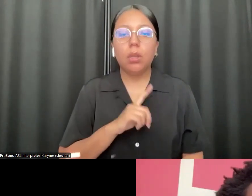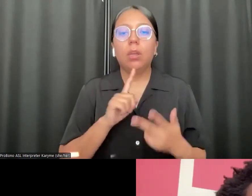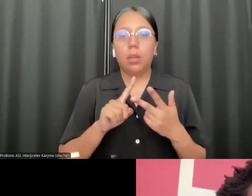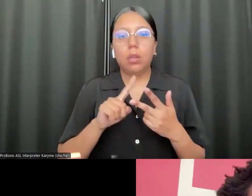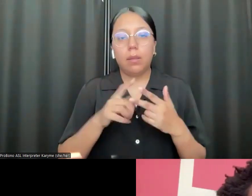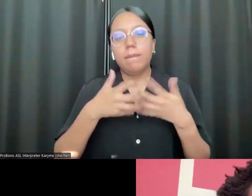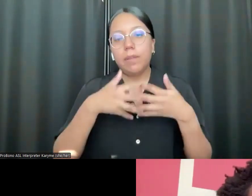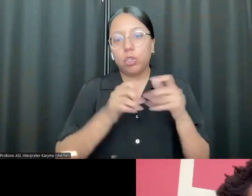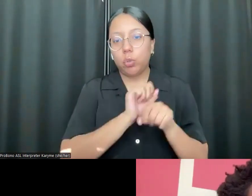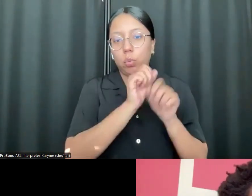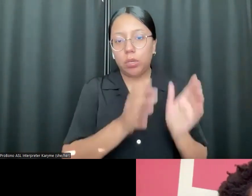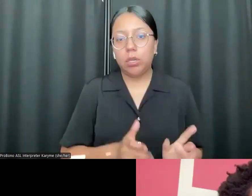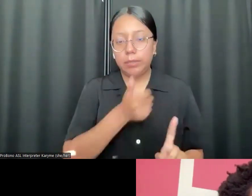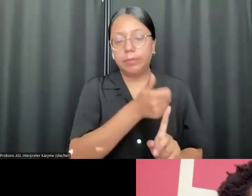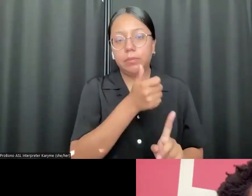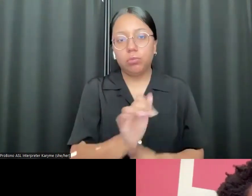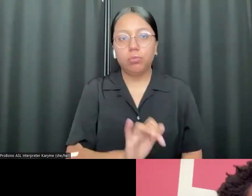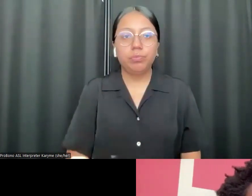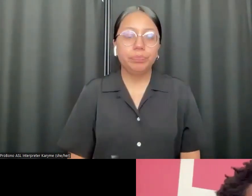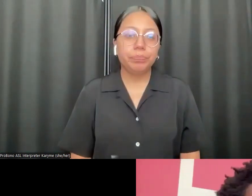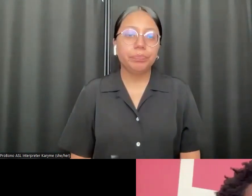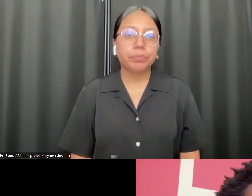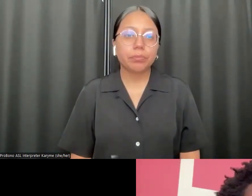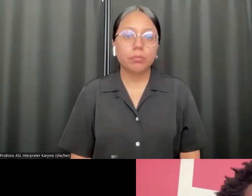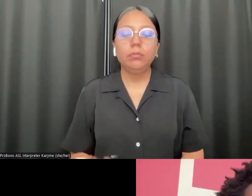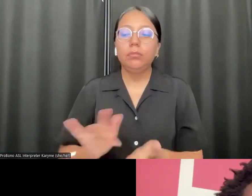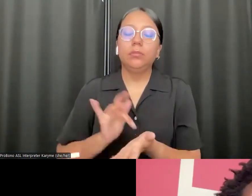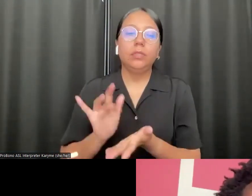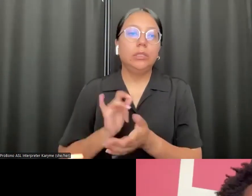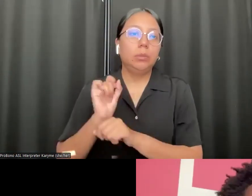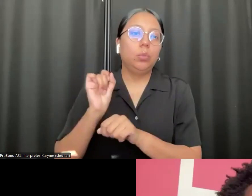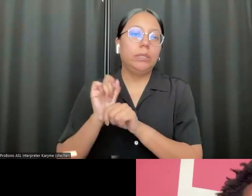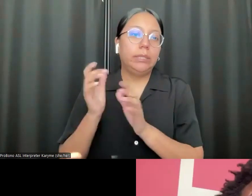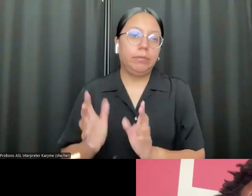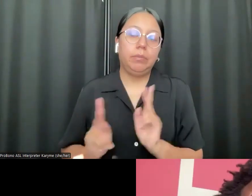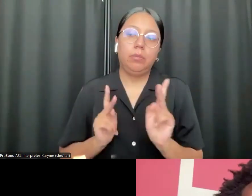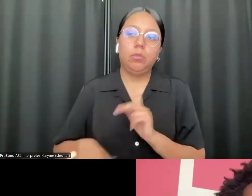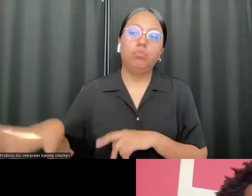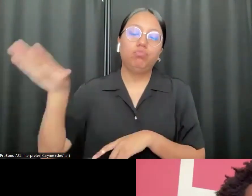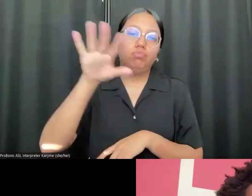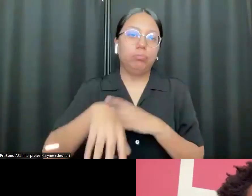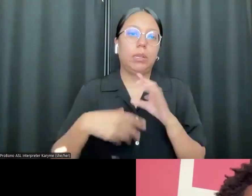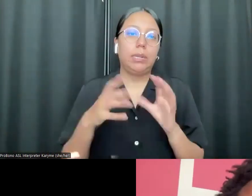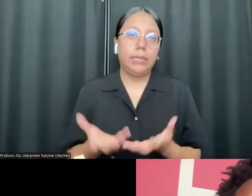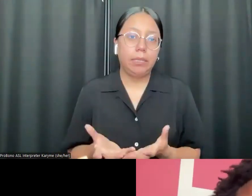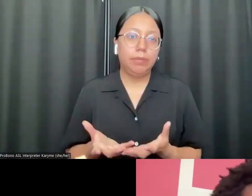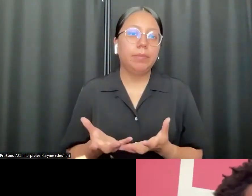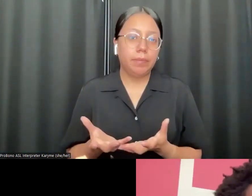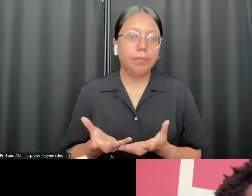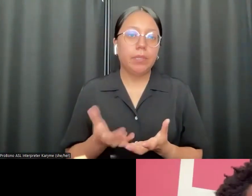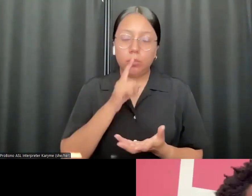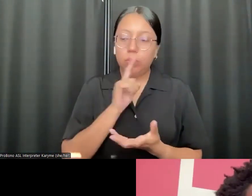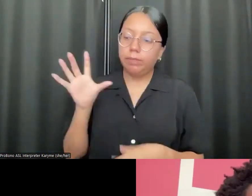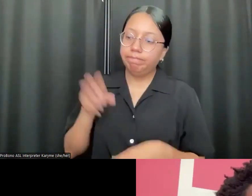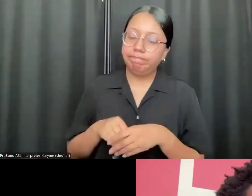The exploited labor of people around the planet is supplemented by the love that went into making this